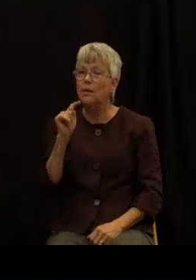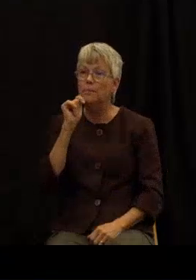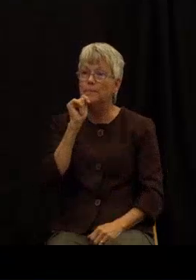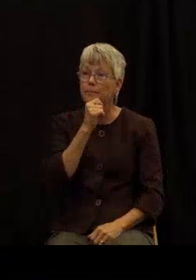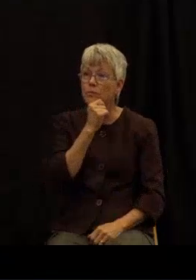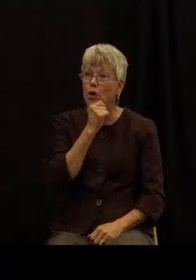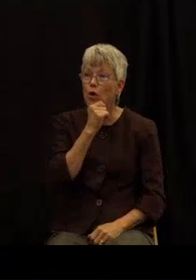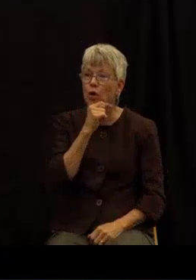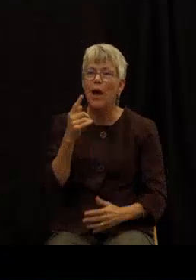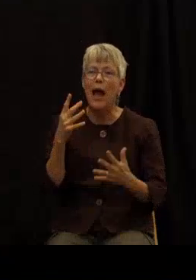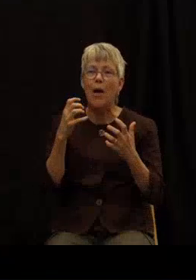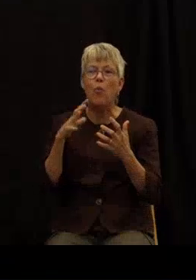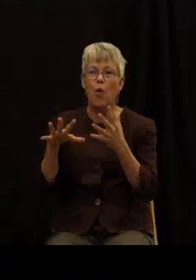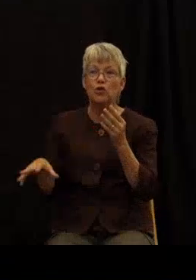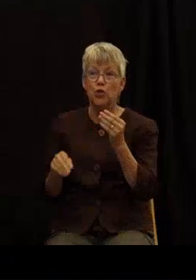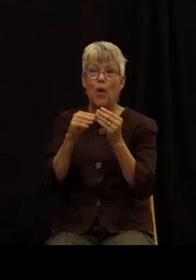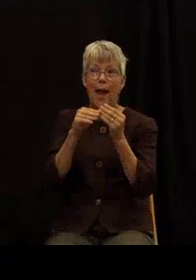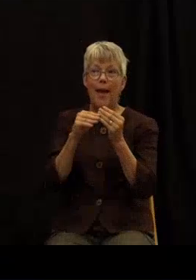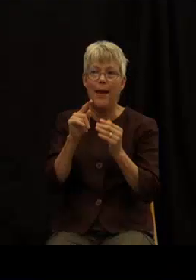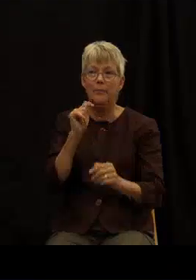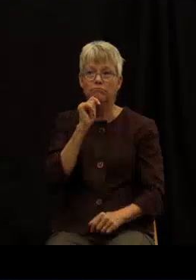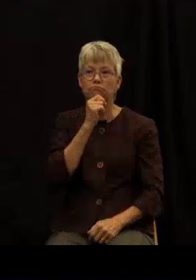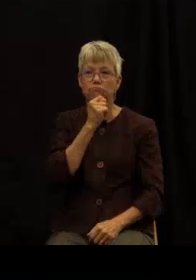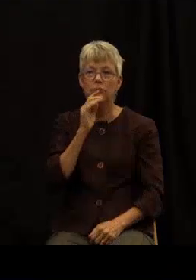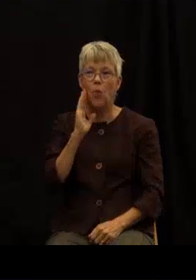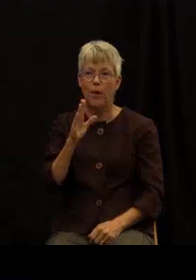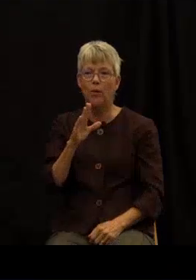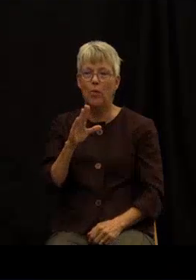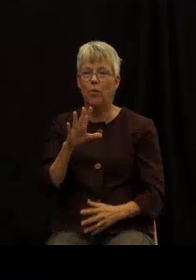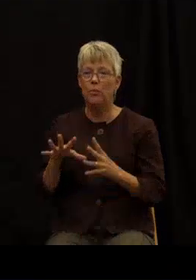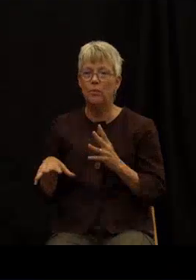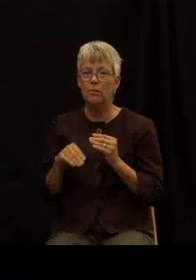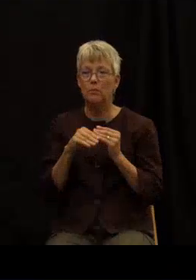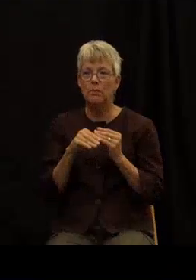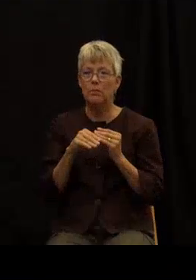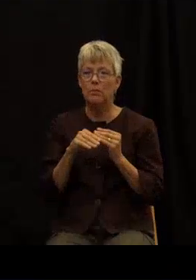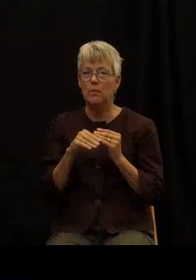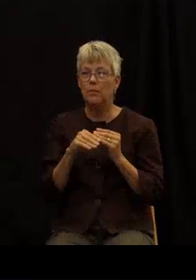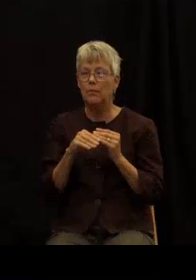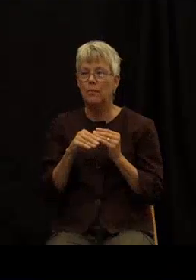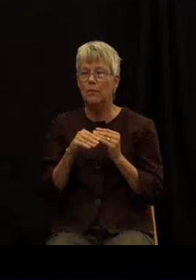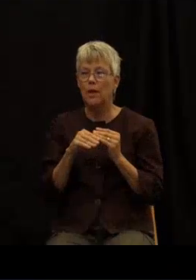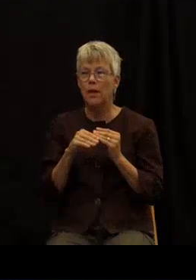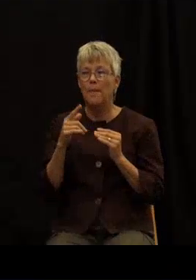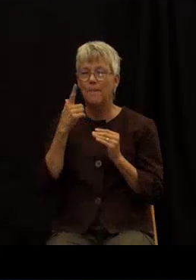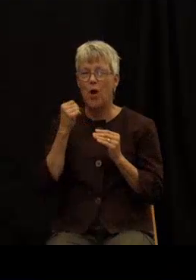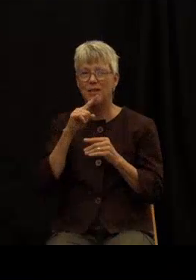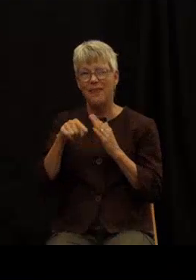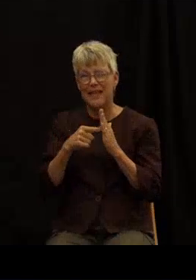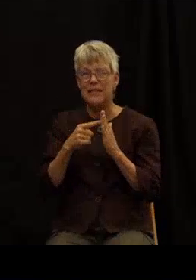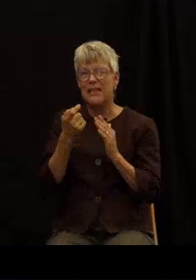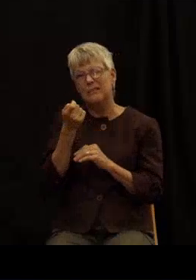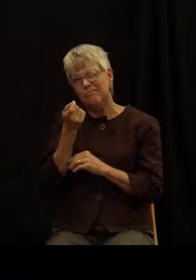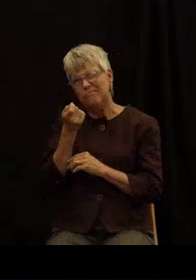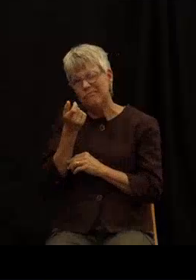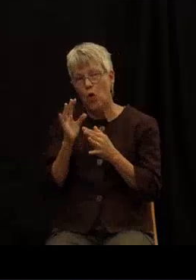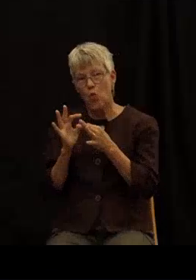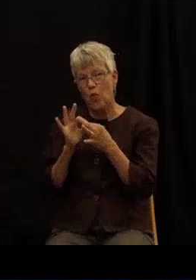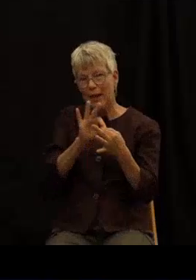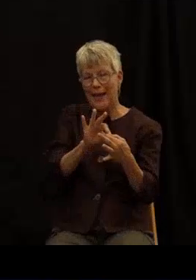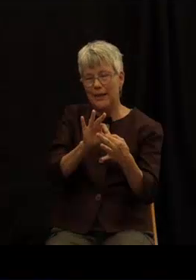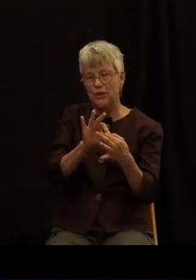I'm gonna add this at this time, because it's kind of related to outreach. But